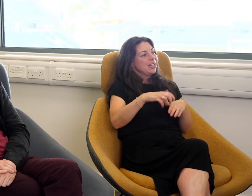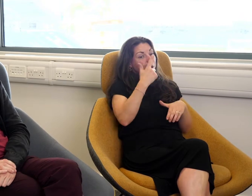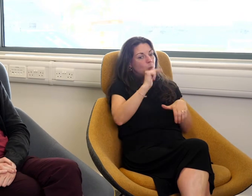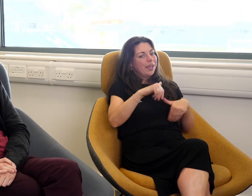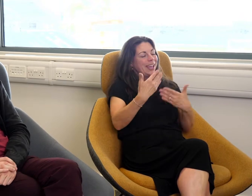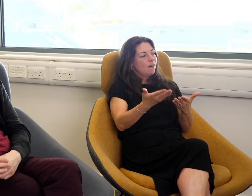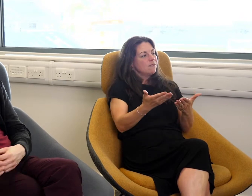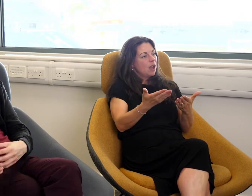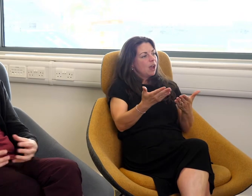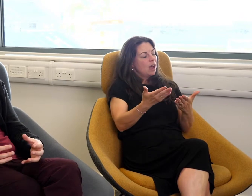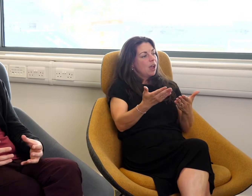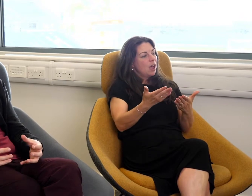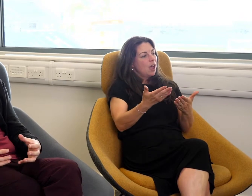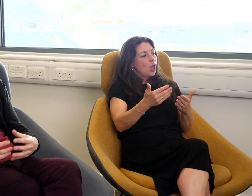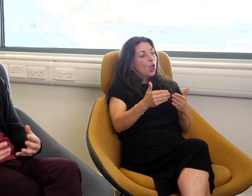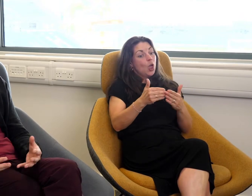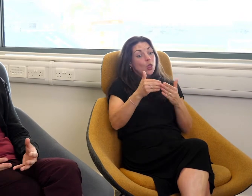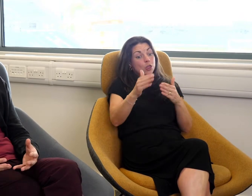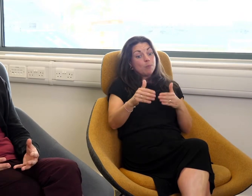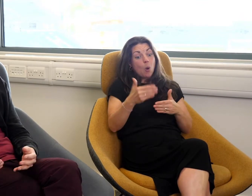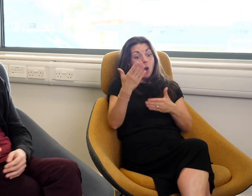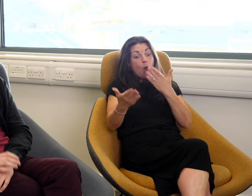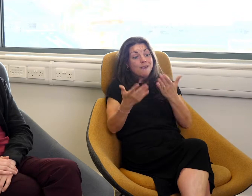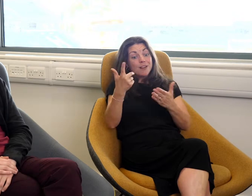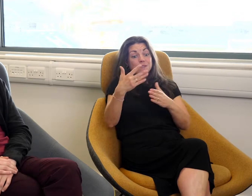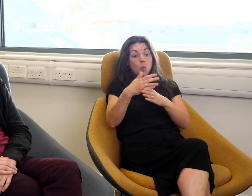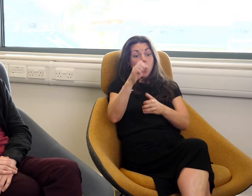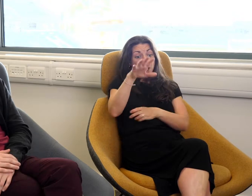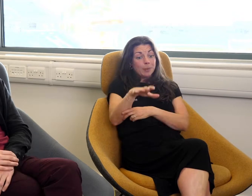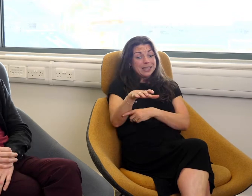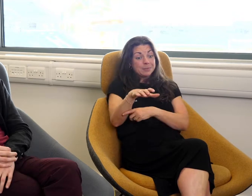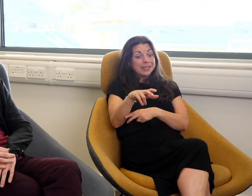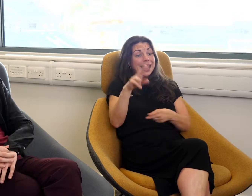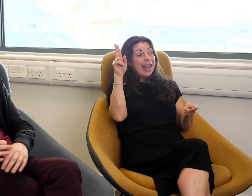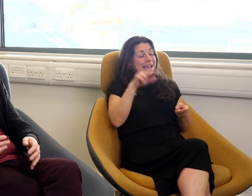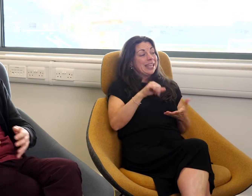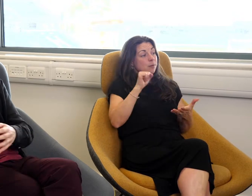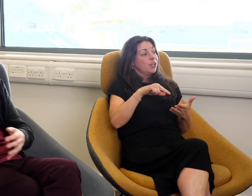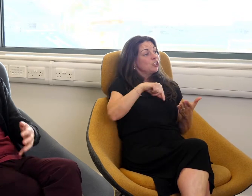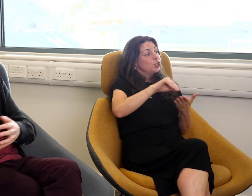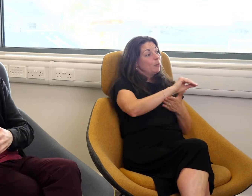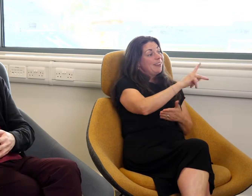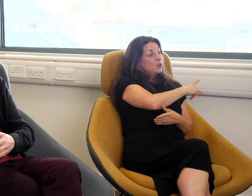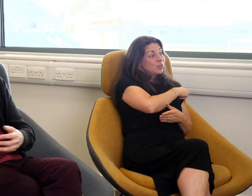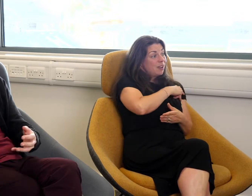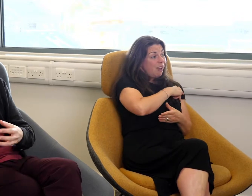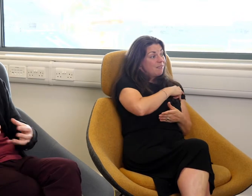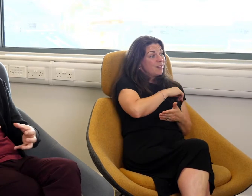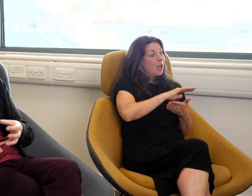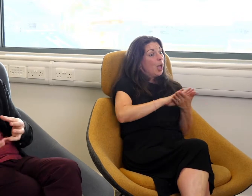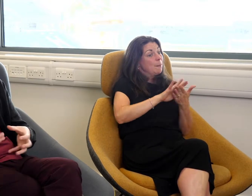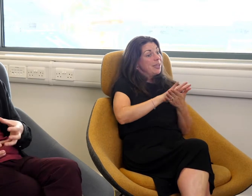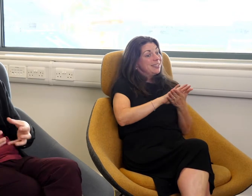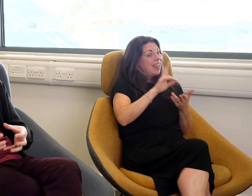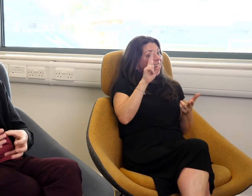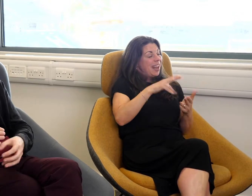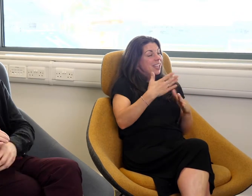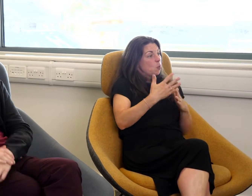of the less budget I have available for staff, which means that perhaps I get less work done. And so there's some really difficult